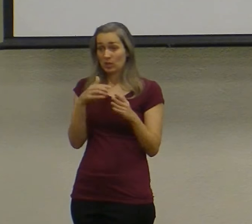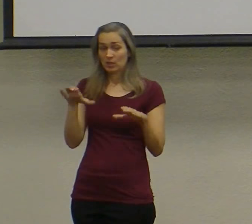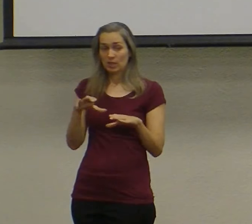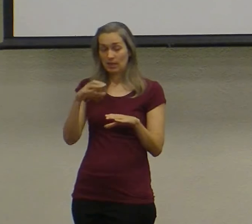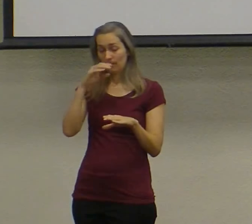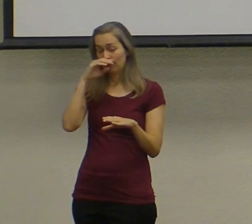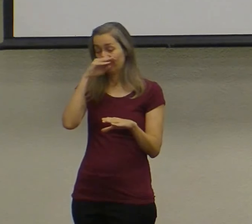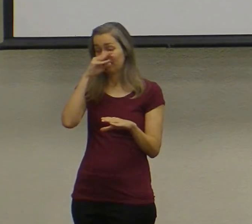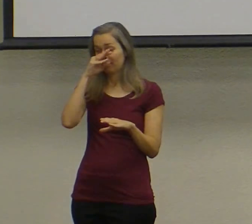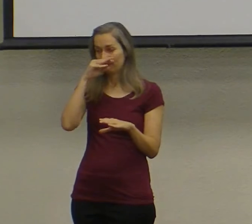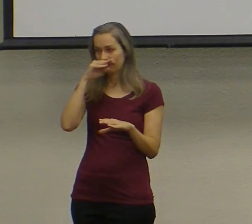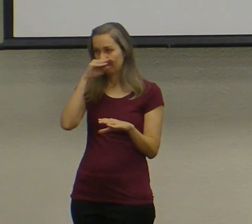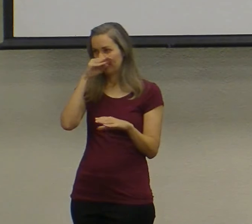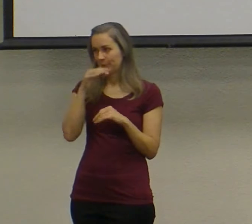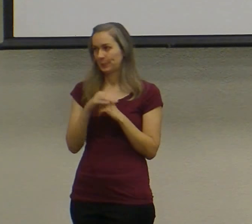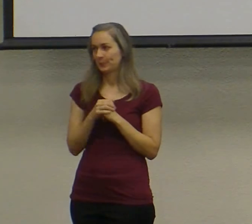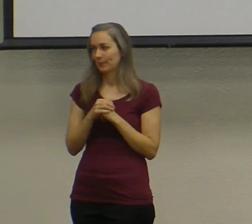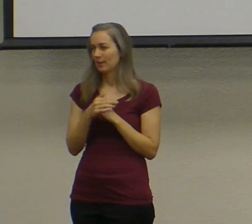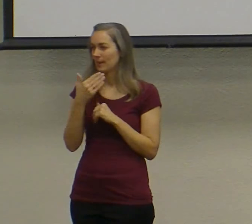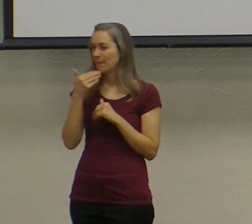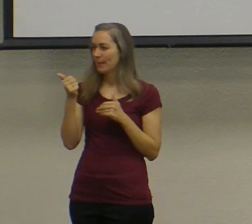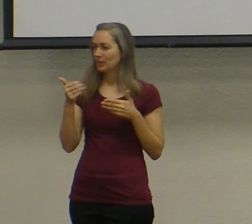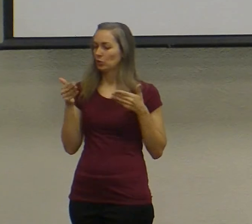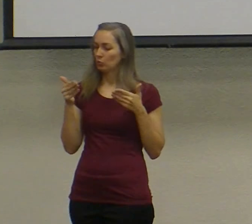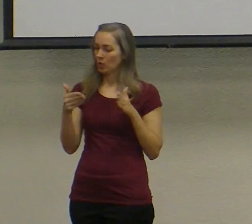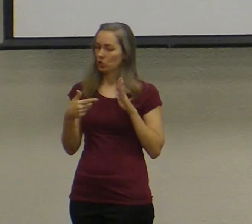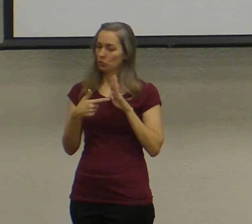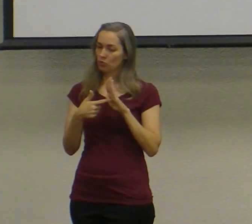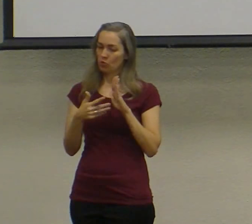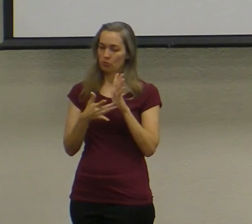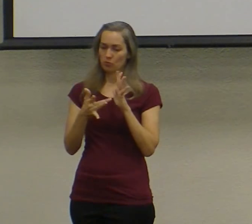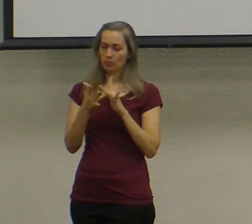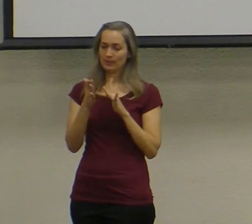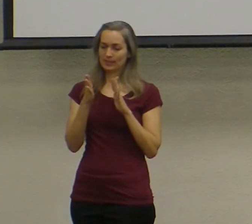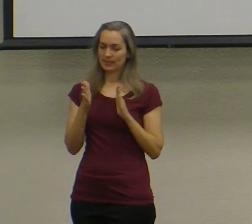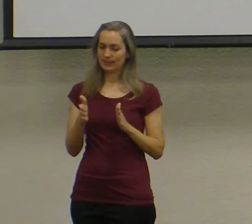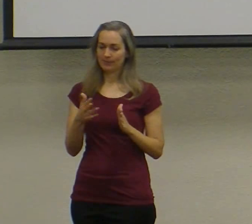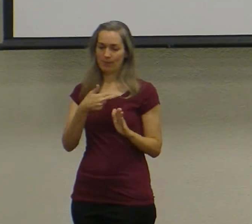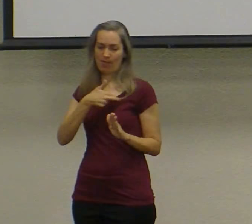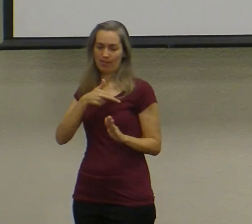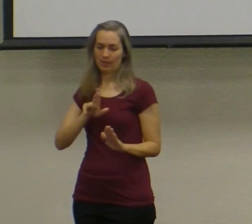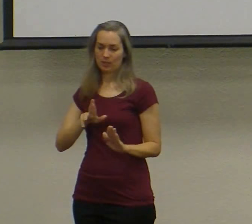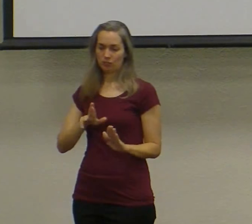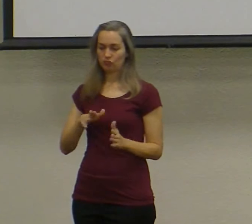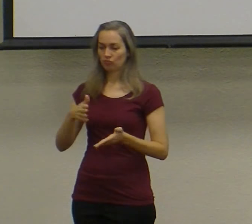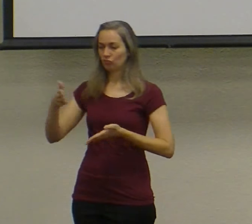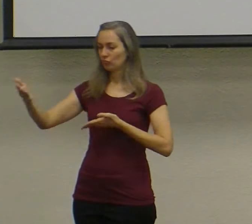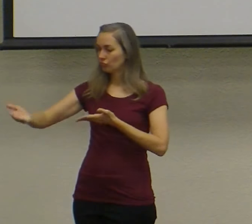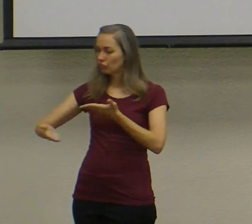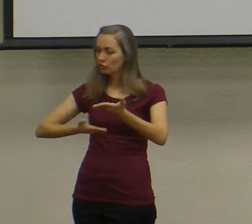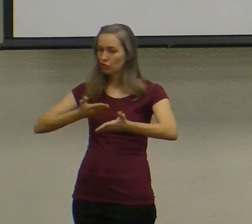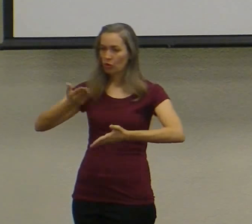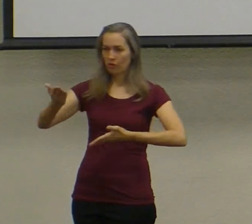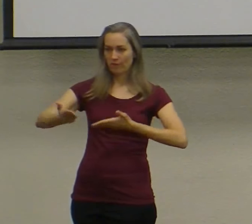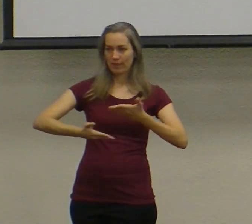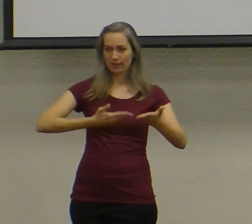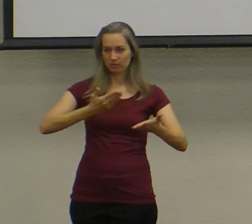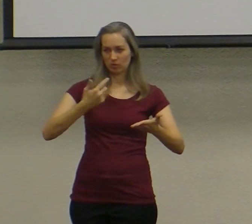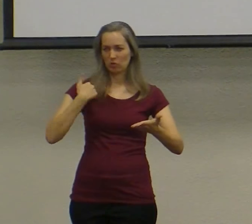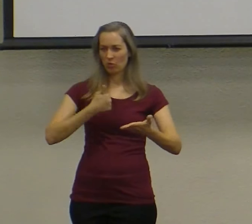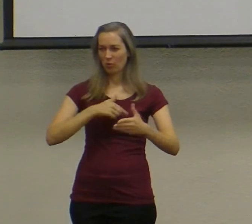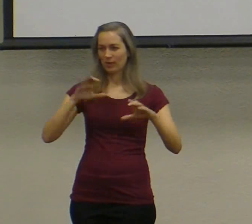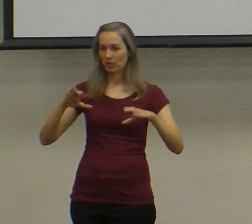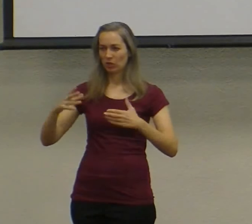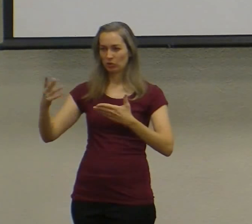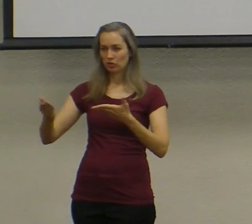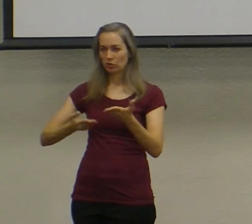big believer in the best way to show your Christianity, to show the community Christ, is through service work. And so we did some service